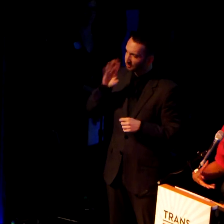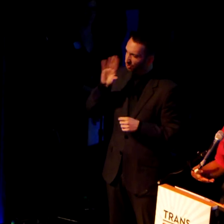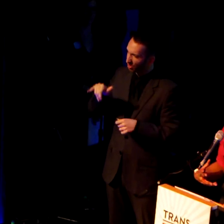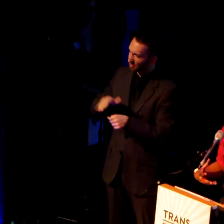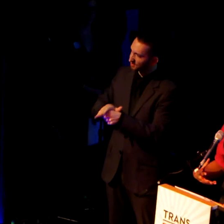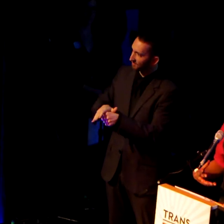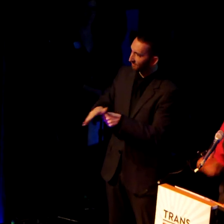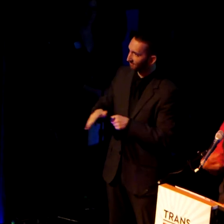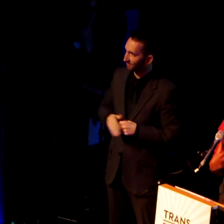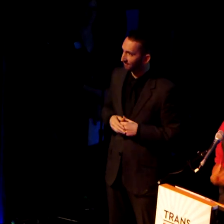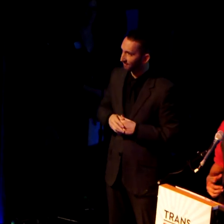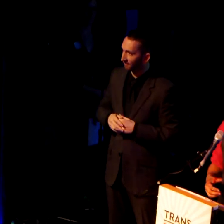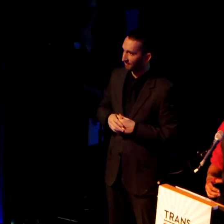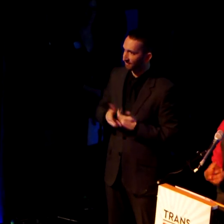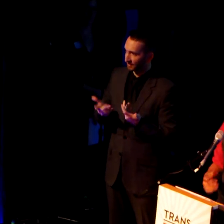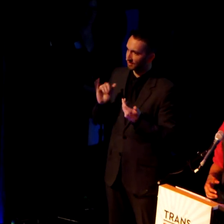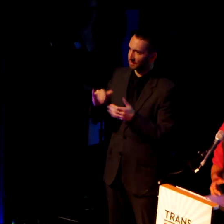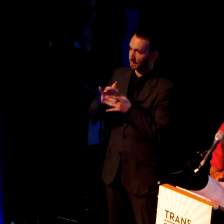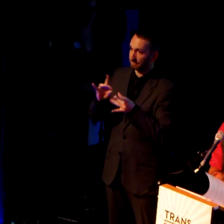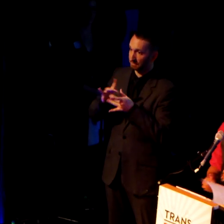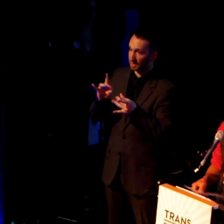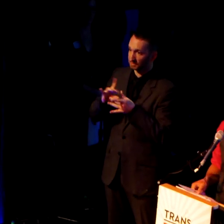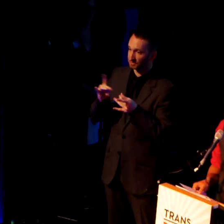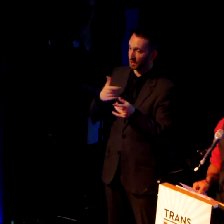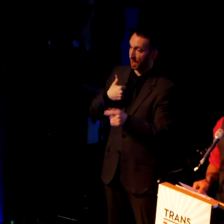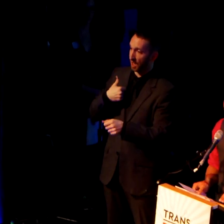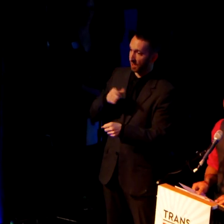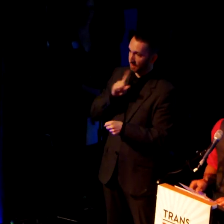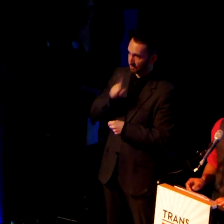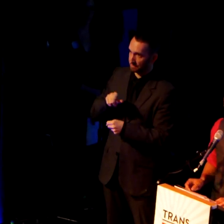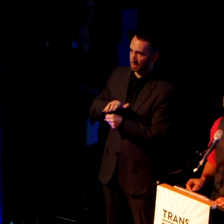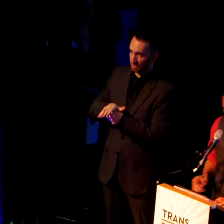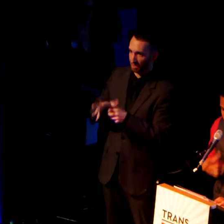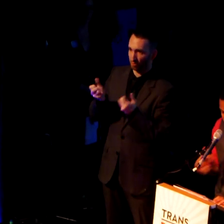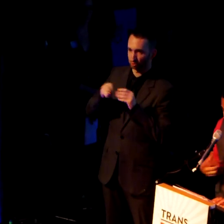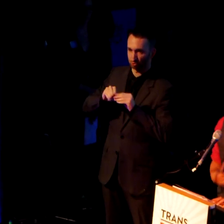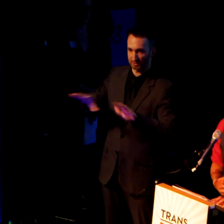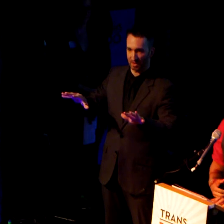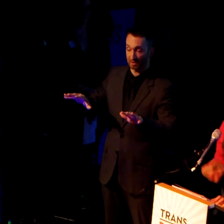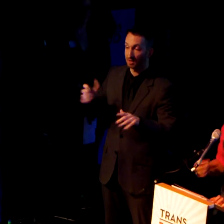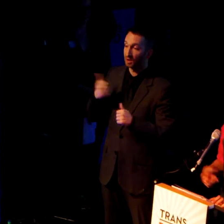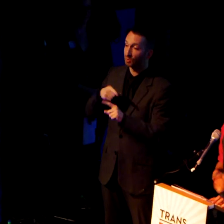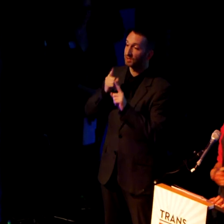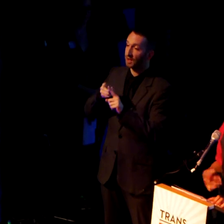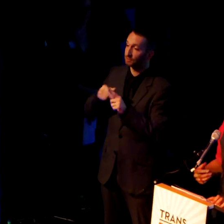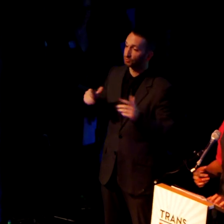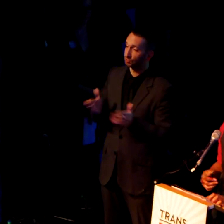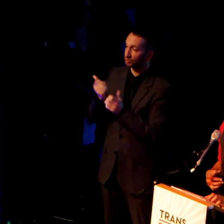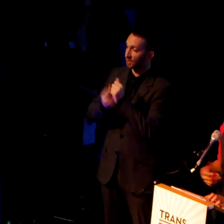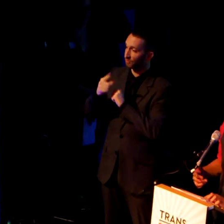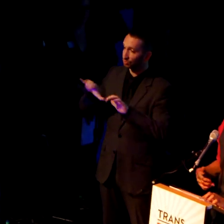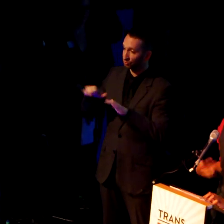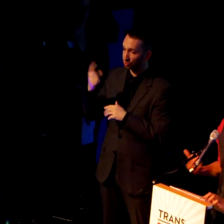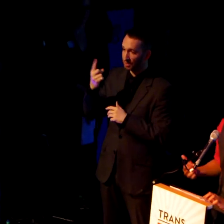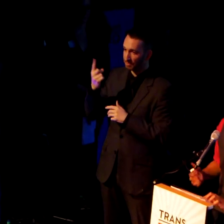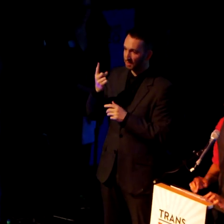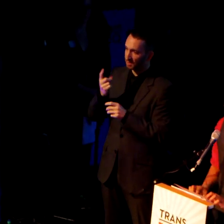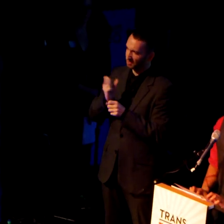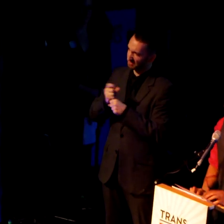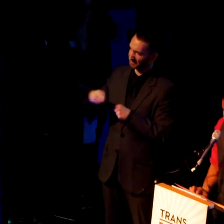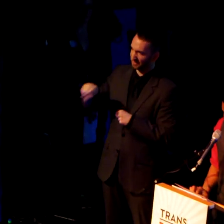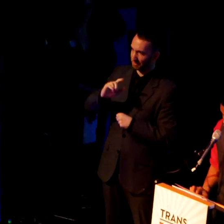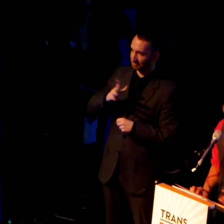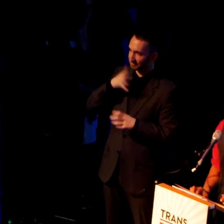that is enough. That is a message Project I Am Enough wants to send. We aim to encourage everyone to do something that makes them